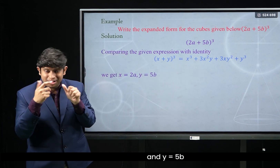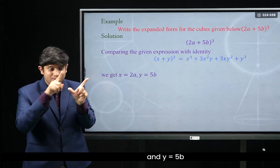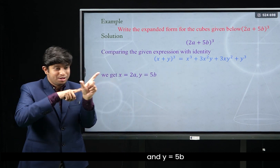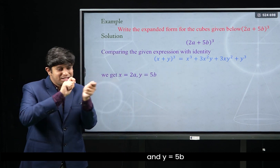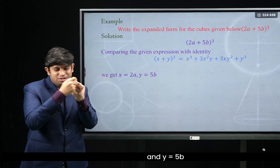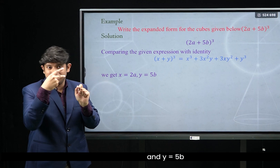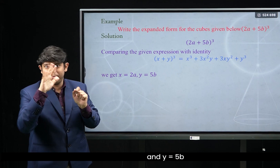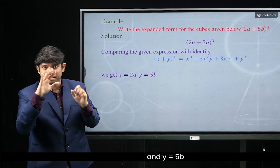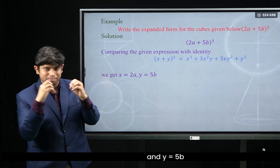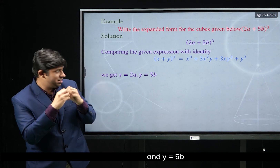to 5b.